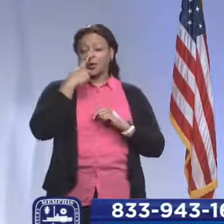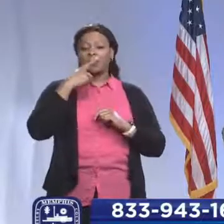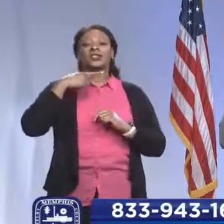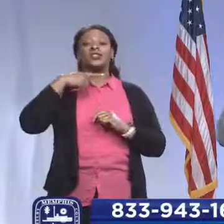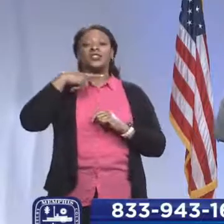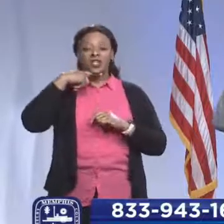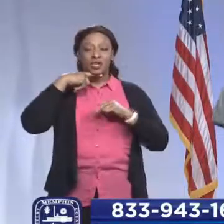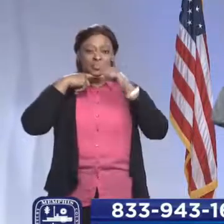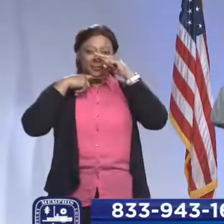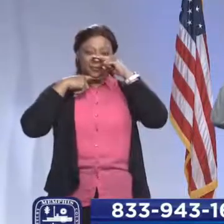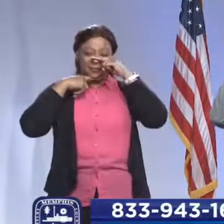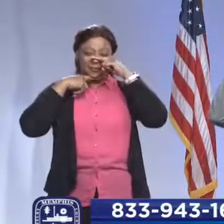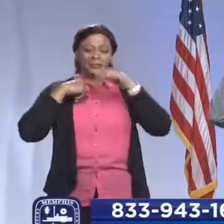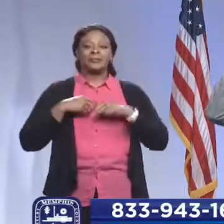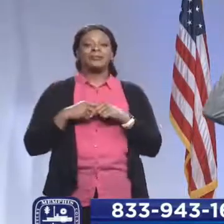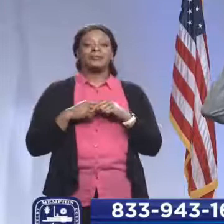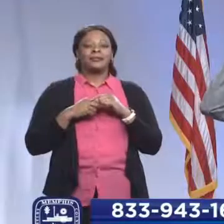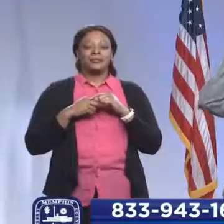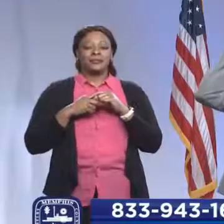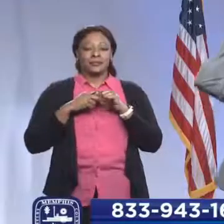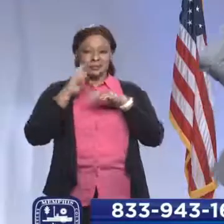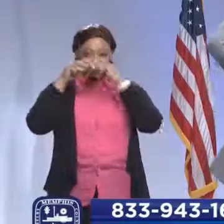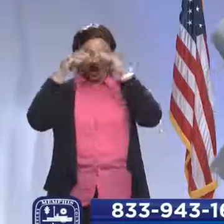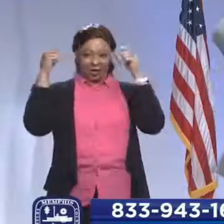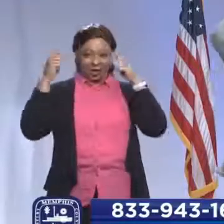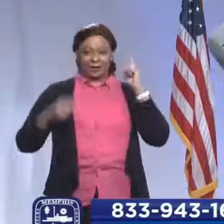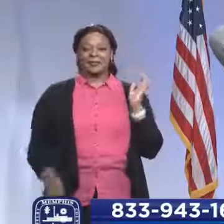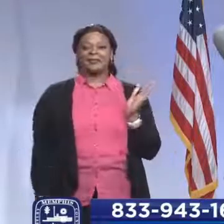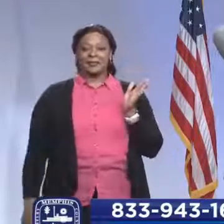chin, and then you would tie at the top of your head.